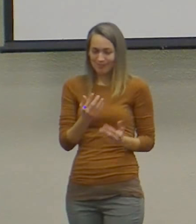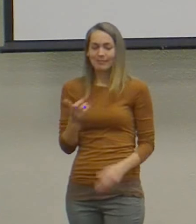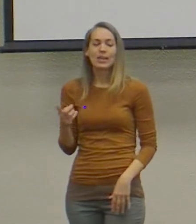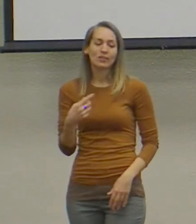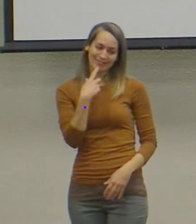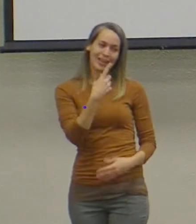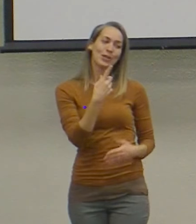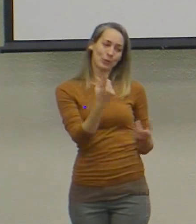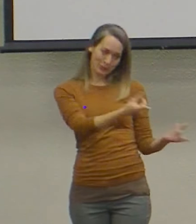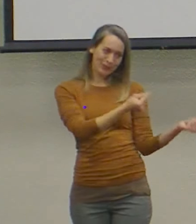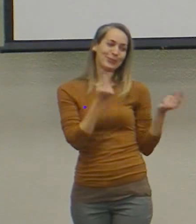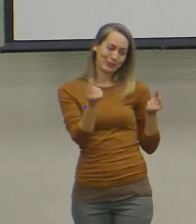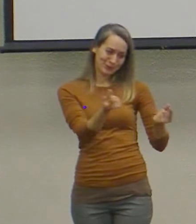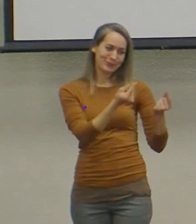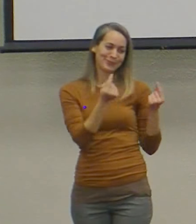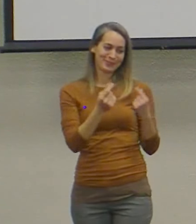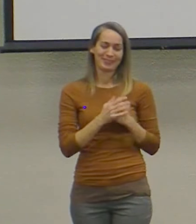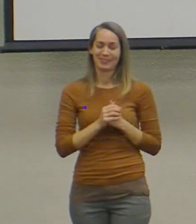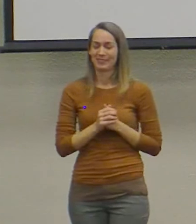what to do.